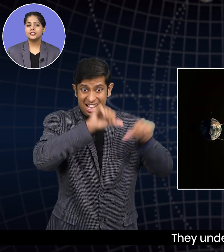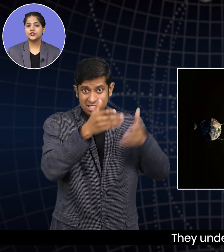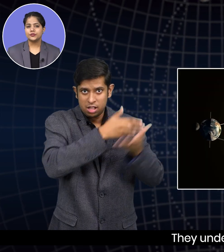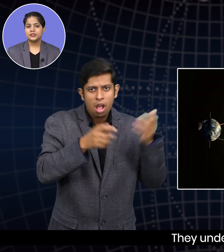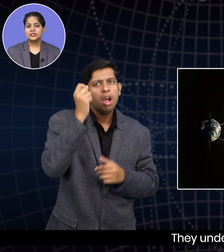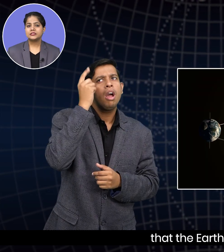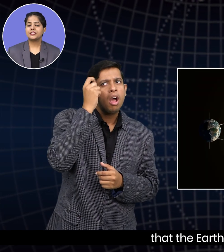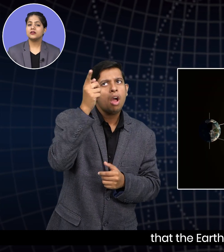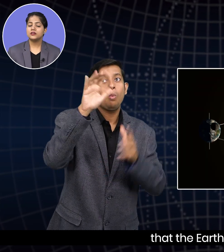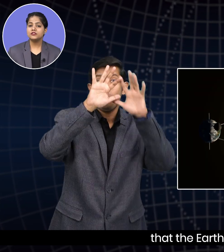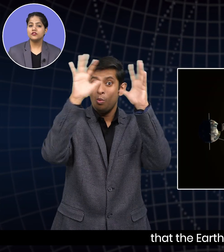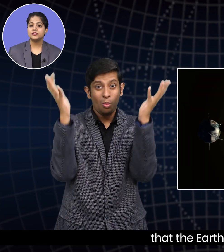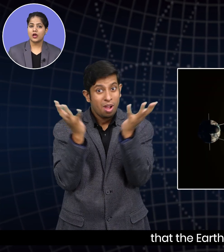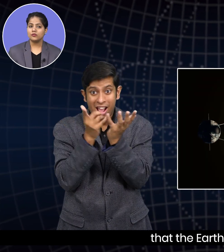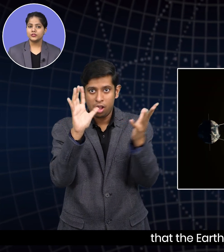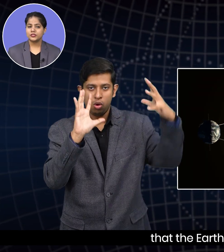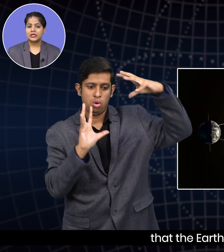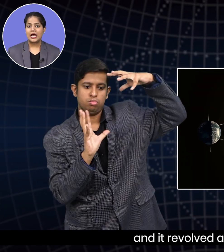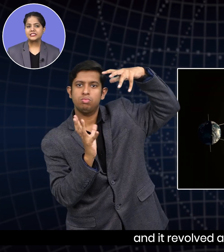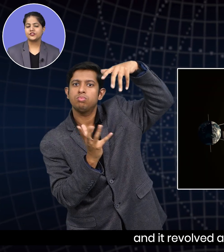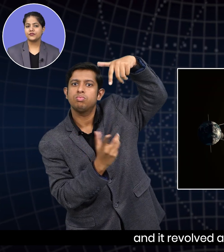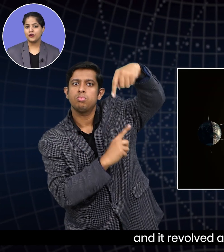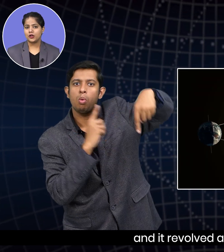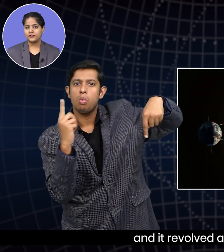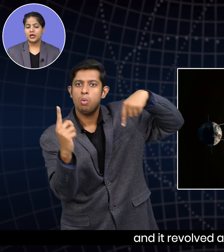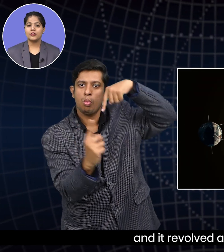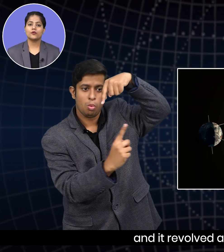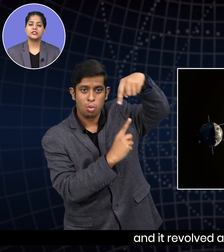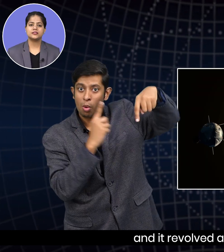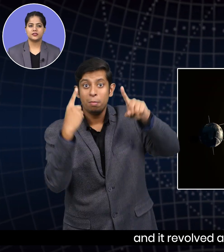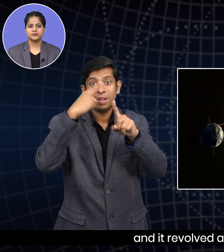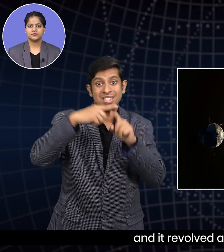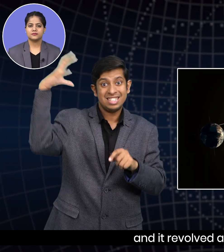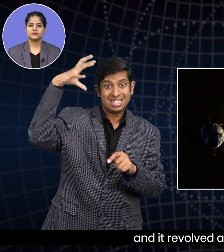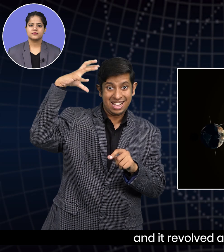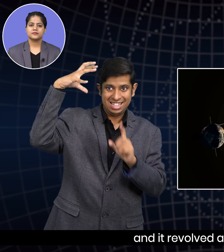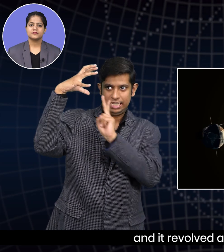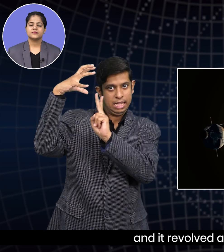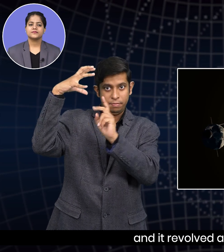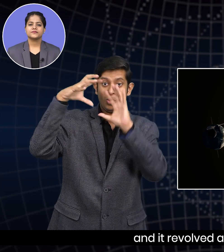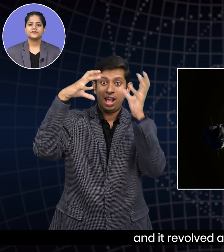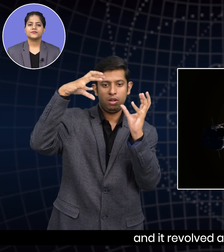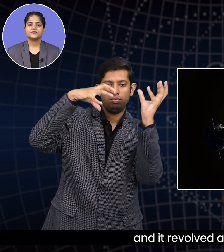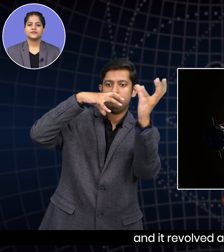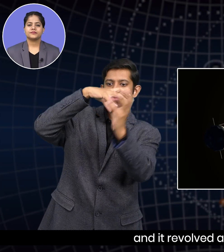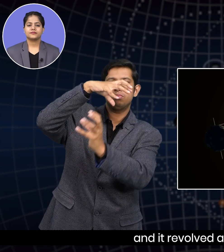They understood that the earth was round and it revolved around the sun.